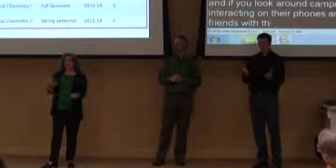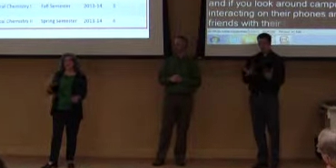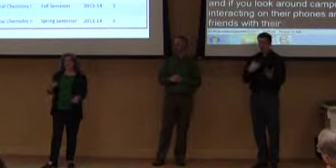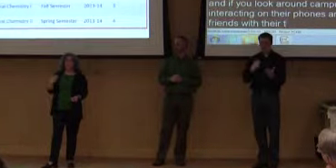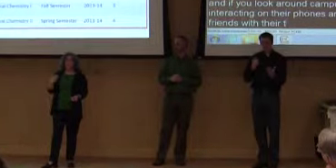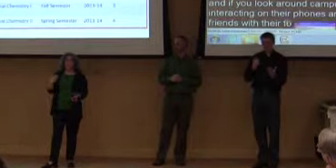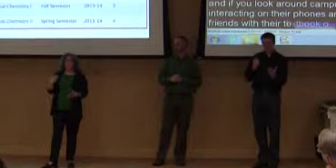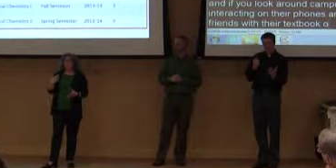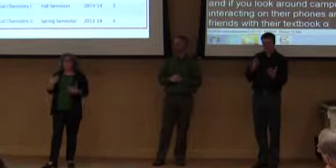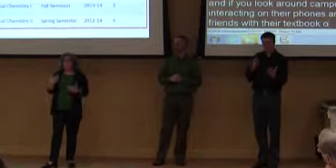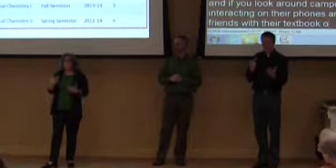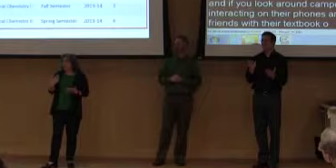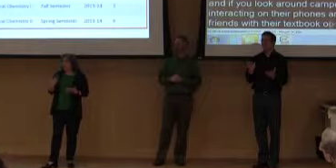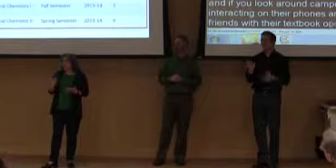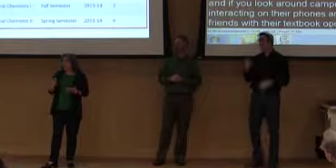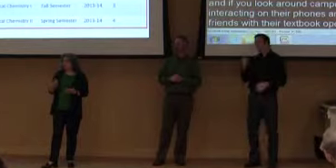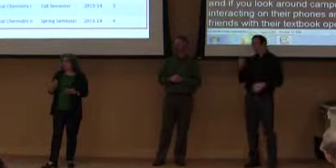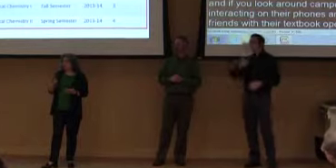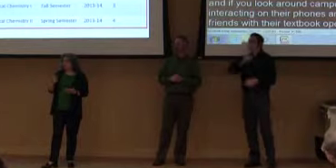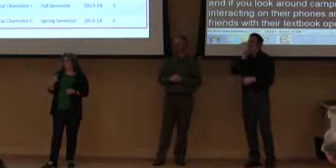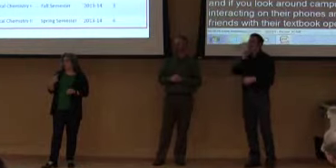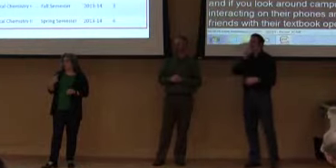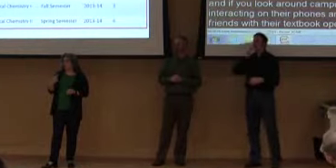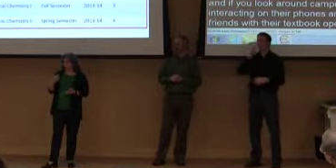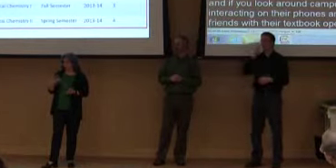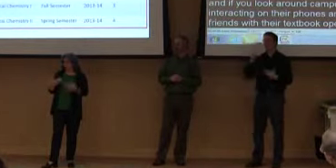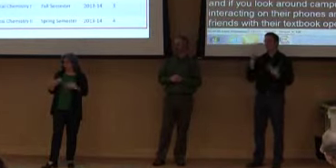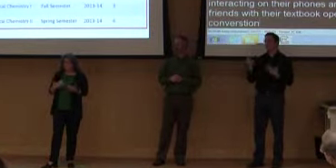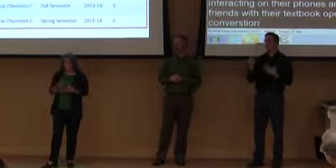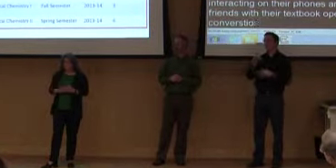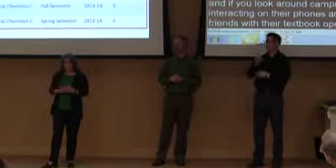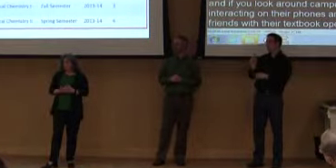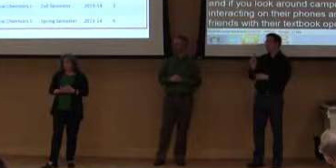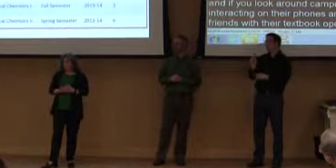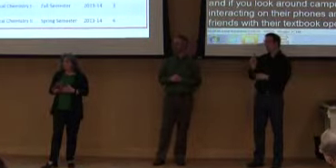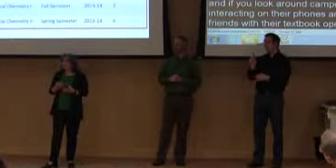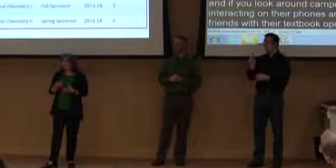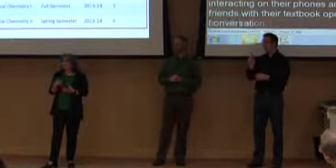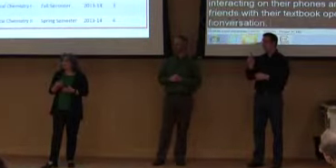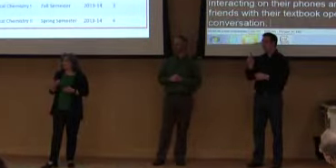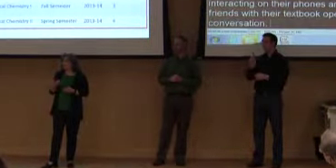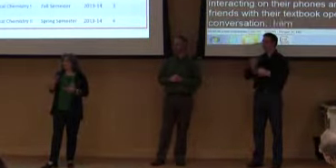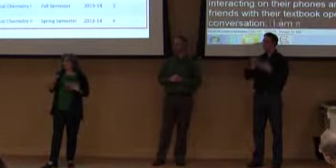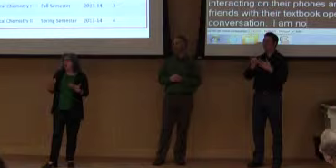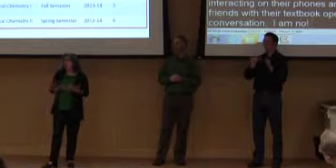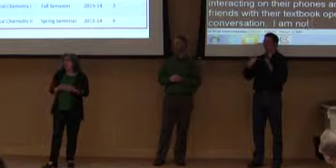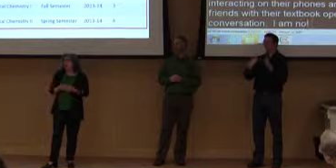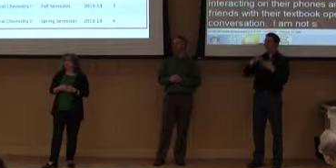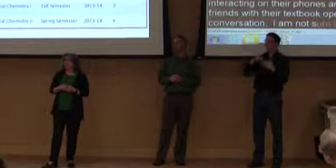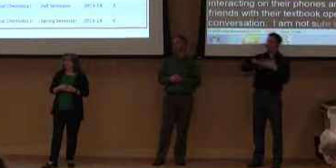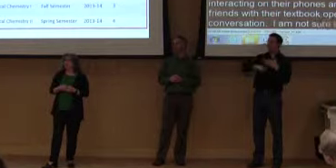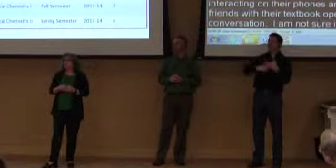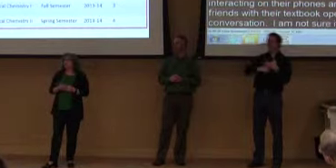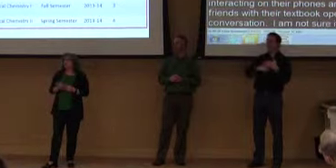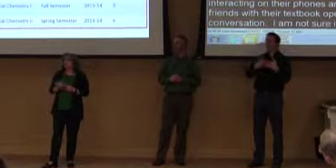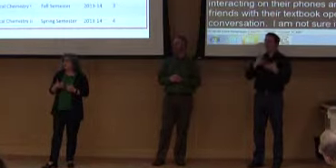conversation. So I'm not sure whether that criticism or that comment